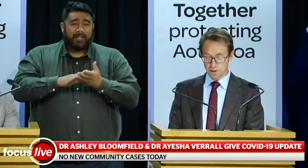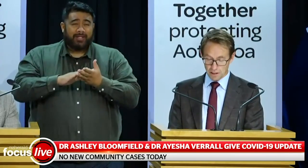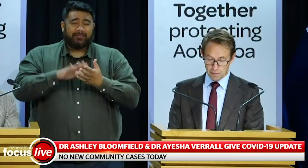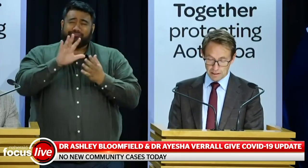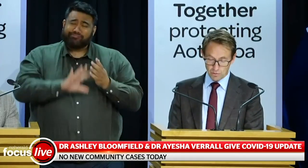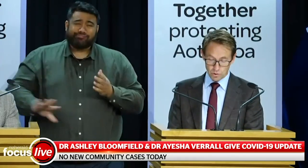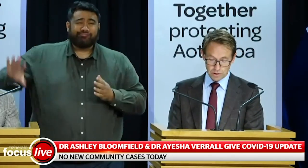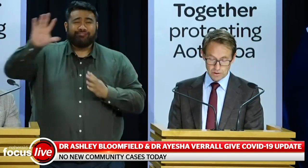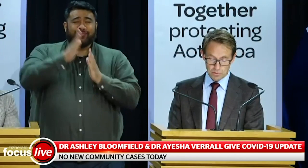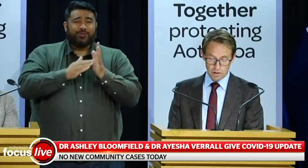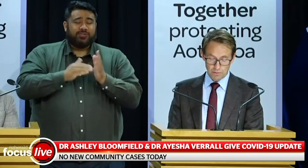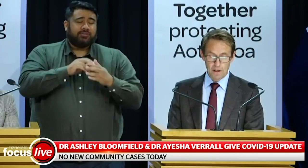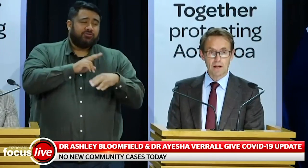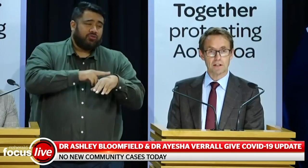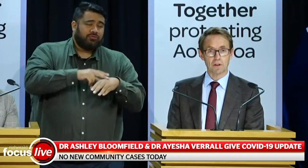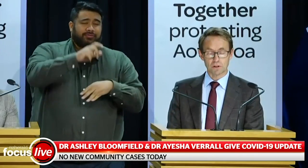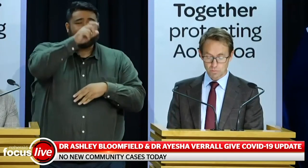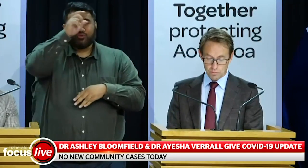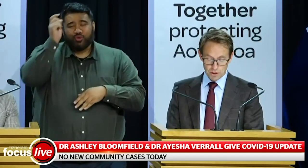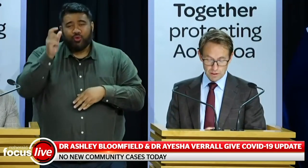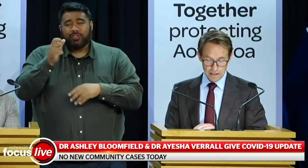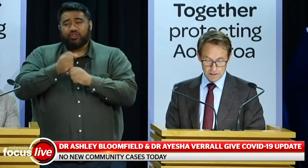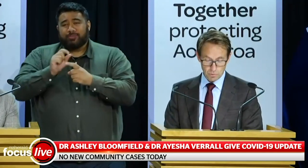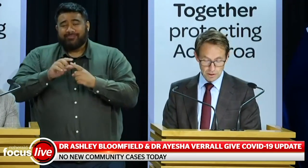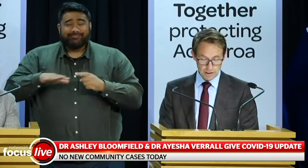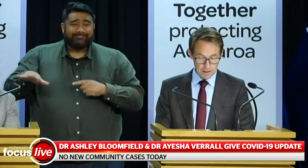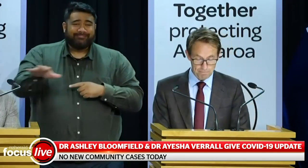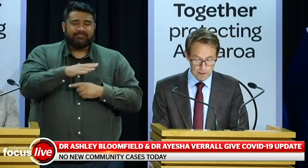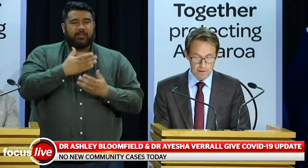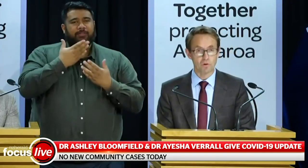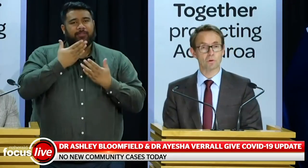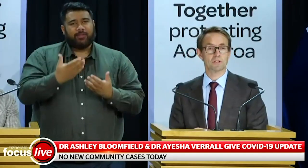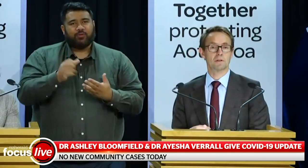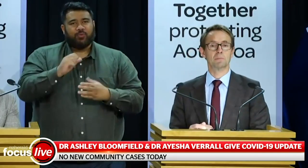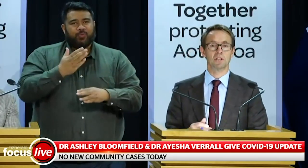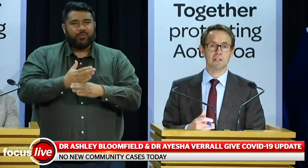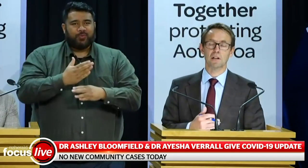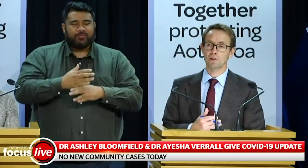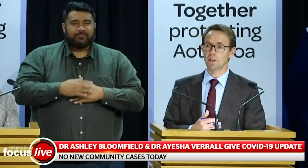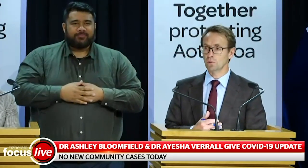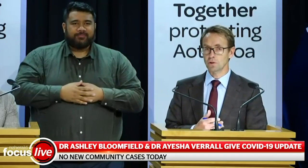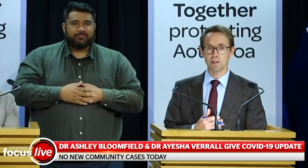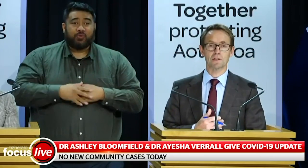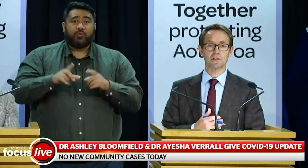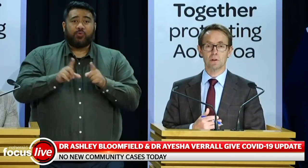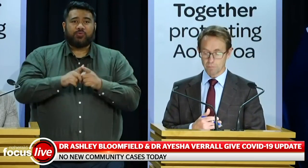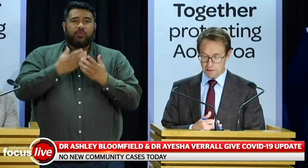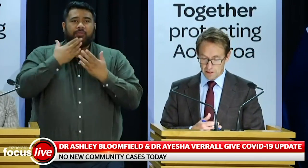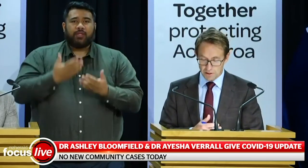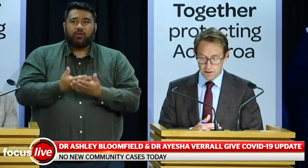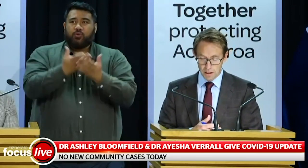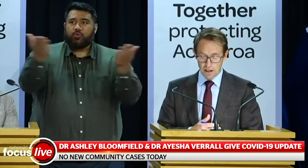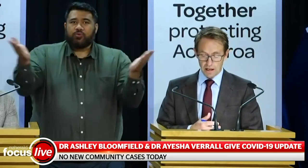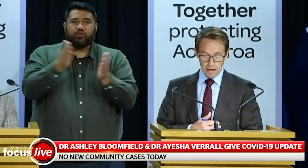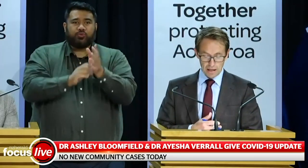GPs, nurses and many other workers who have done those swabs over the last more than a year. And of course, I'd particularly like to thank all New Zealanders who have